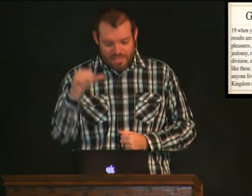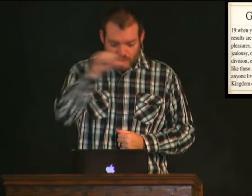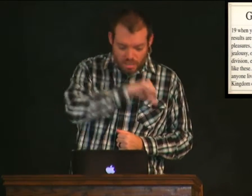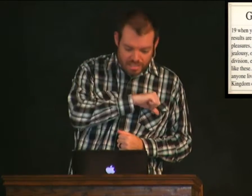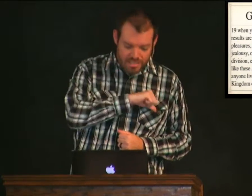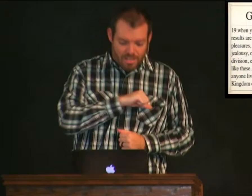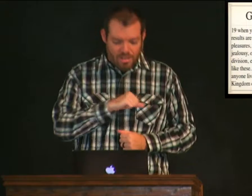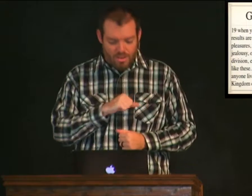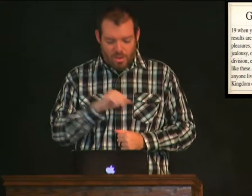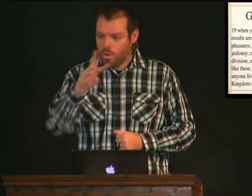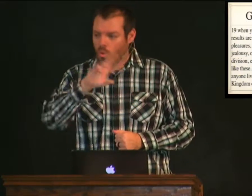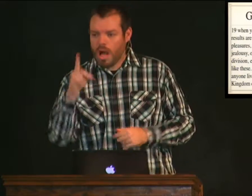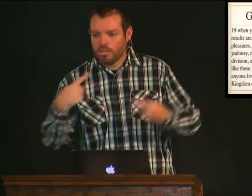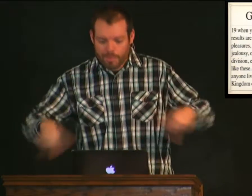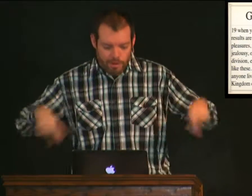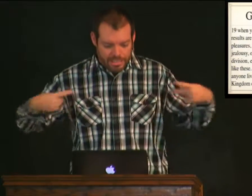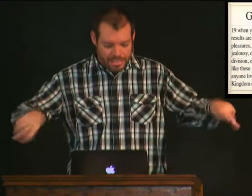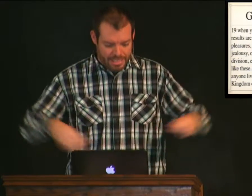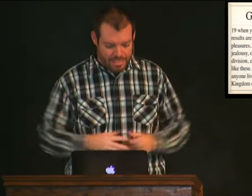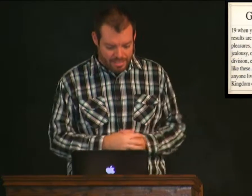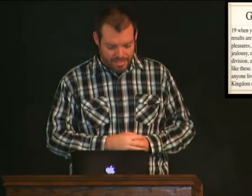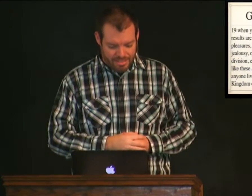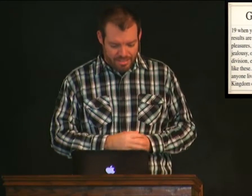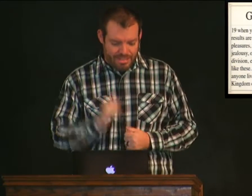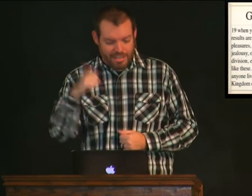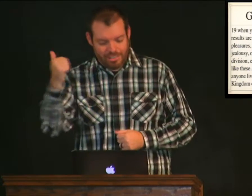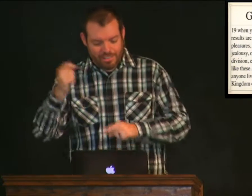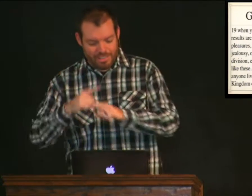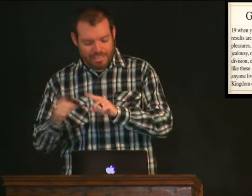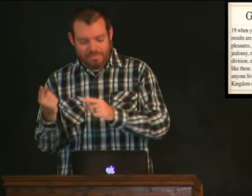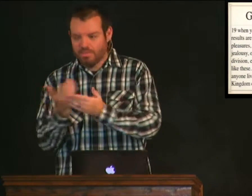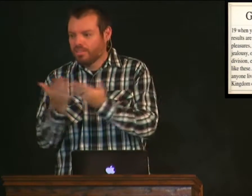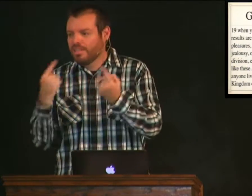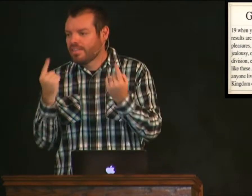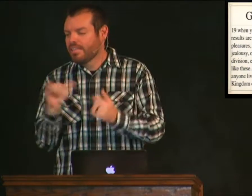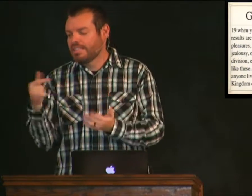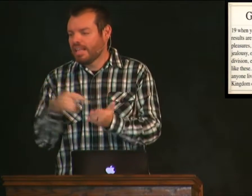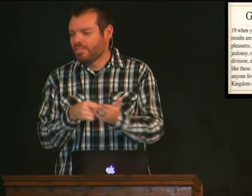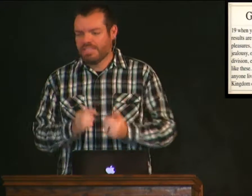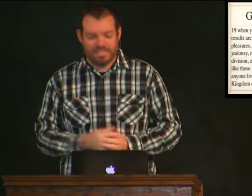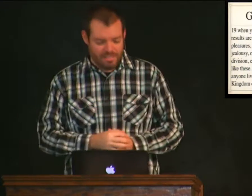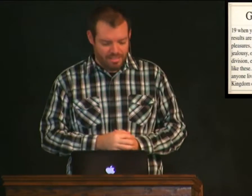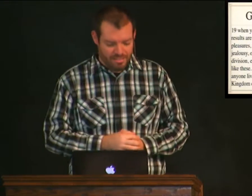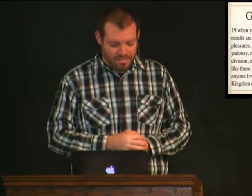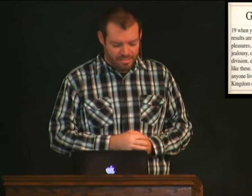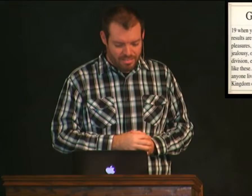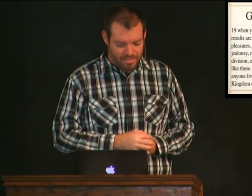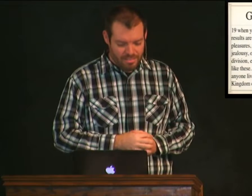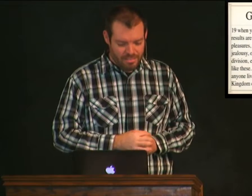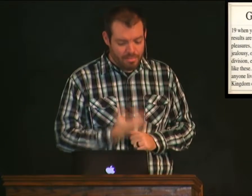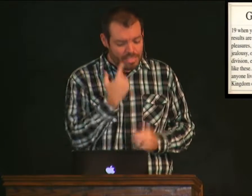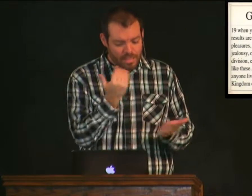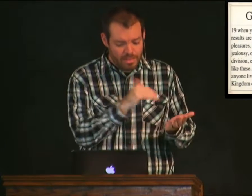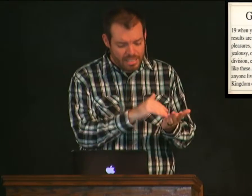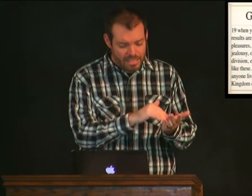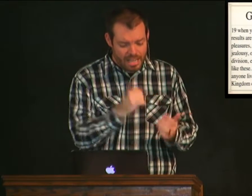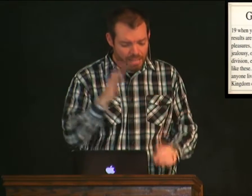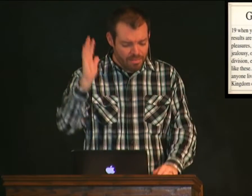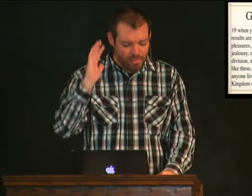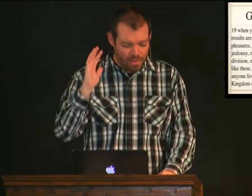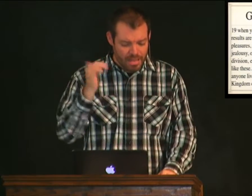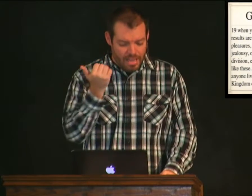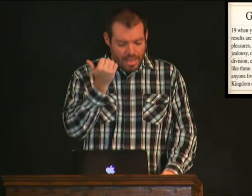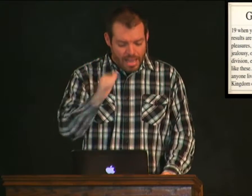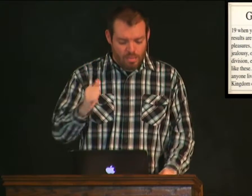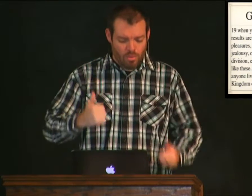Envy, drunkenness, wild parties, and other simple things like this. I'm going to tell you again, as I